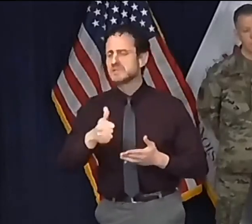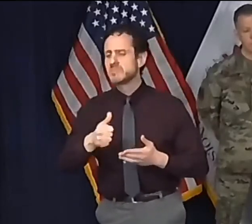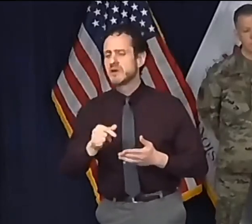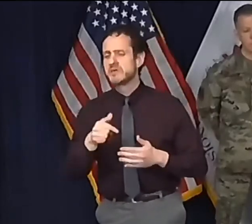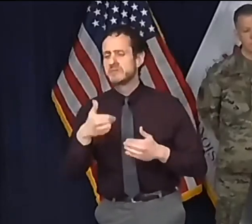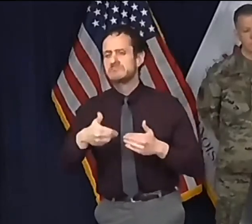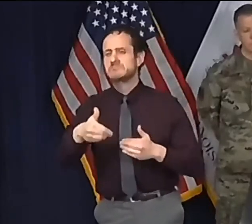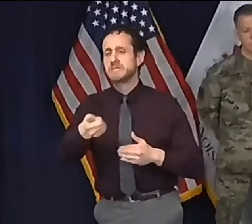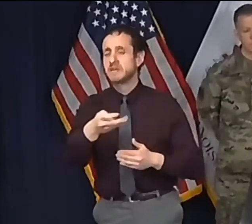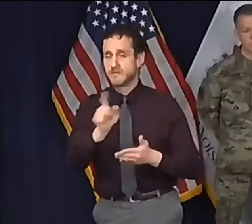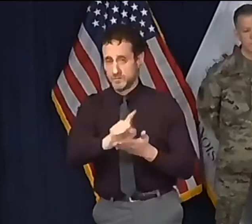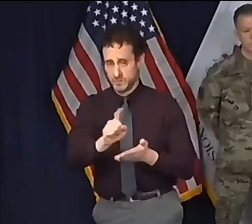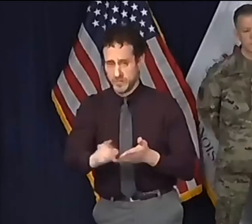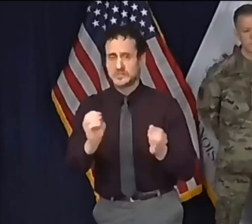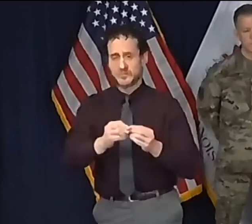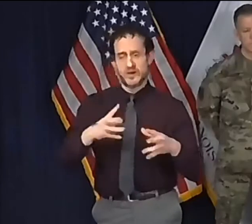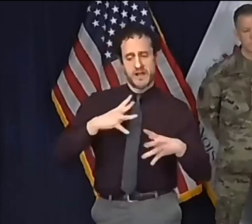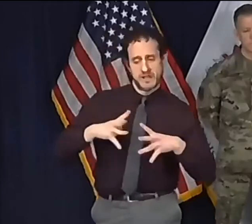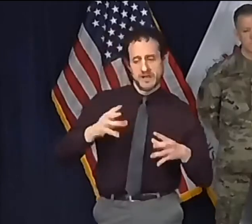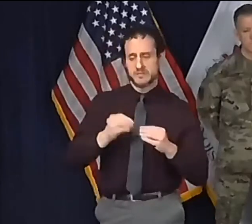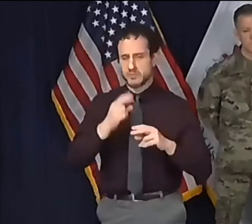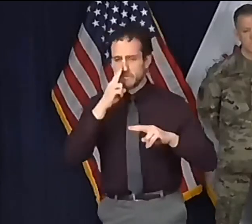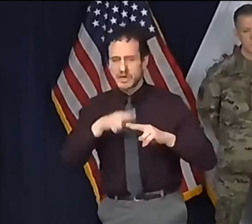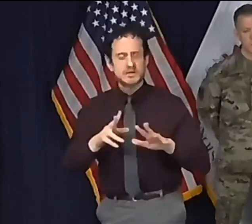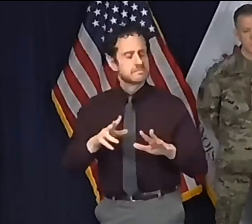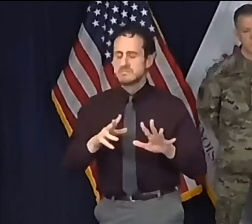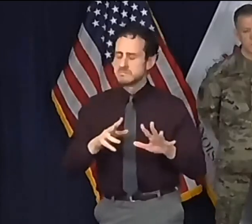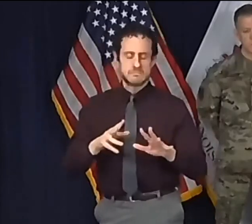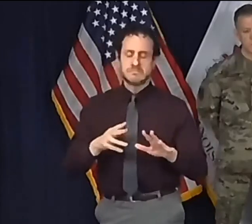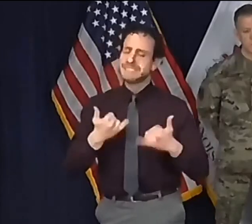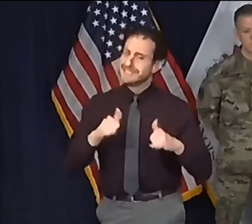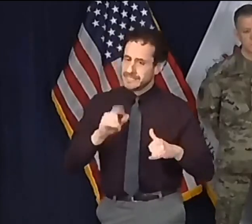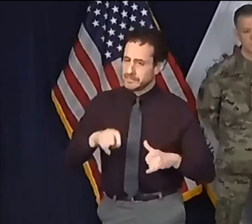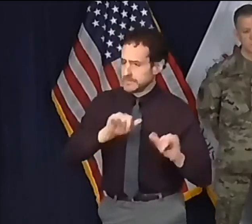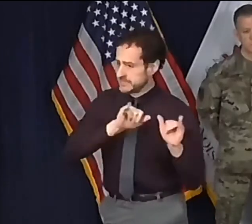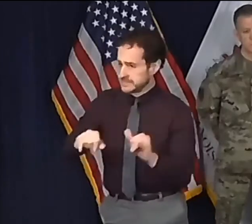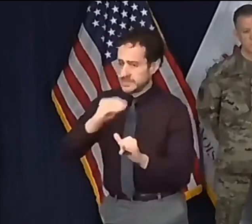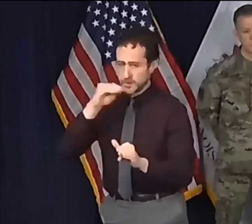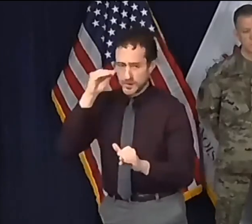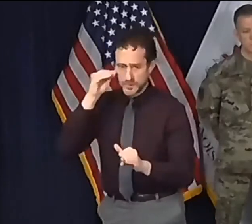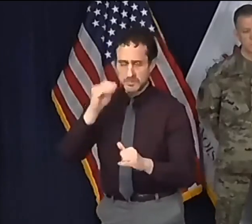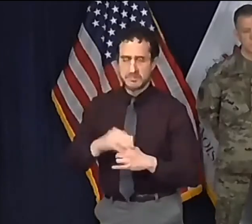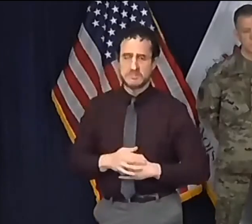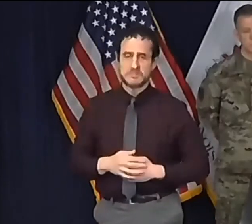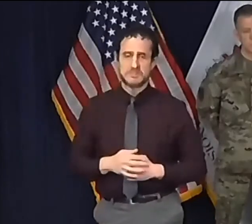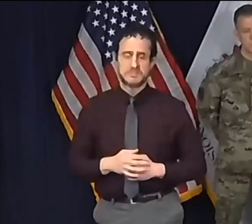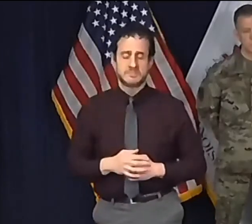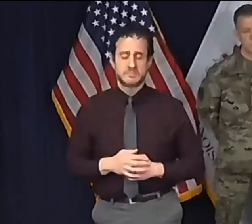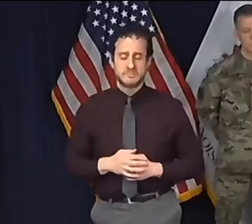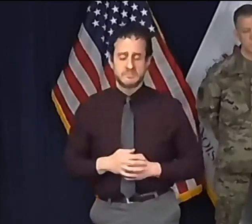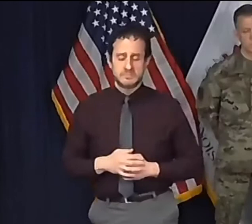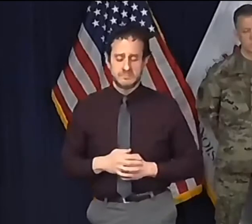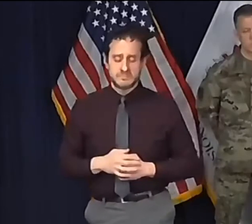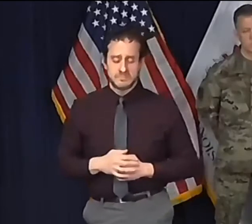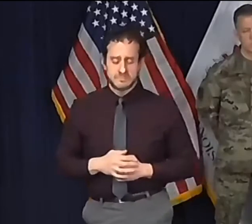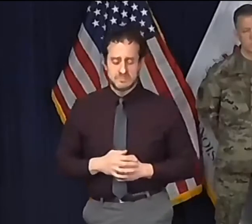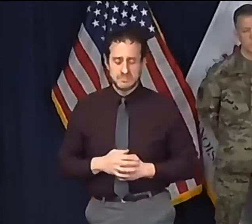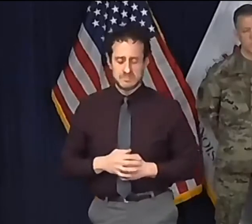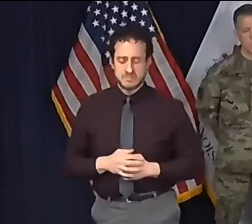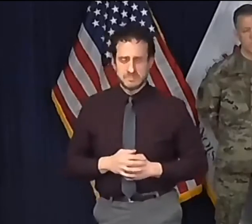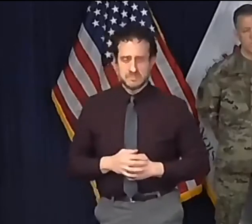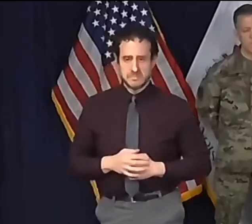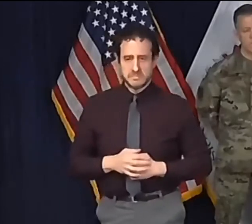in a few weeks. We still have to stay home. I've gotten multiple requests and protocols talking about ways that people could